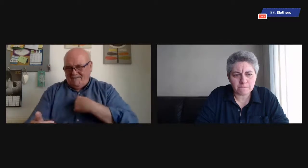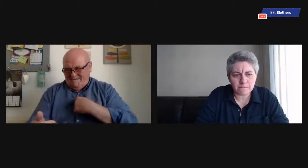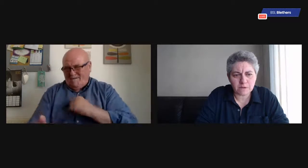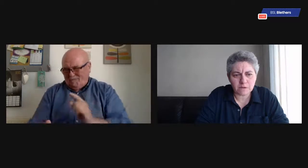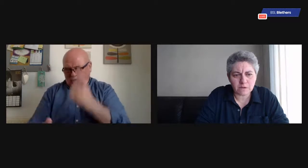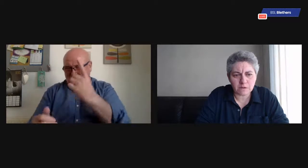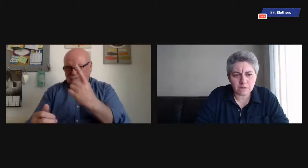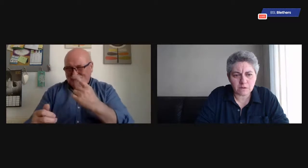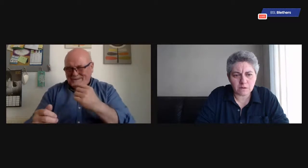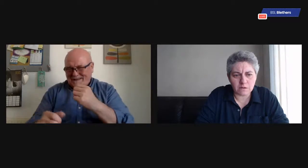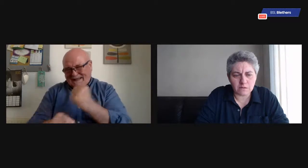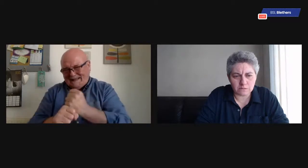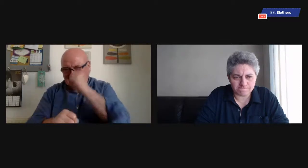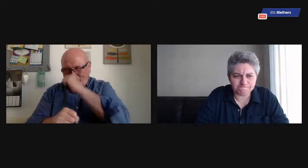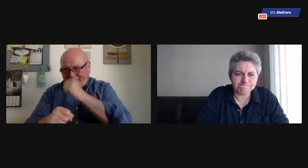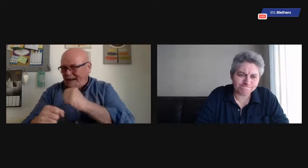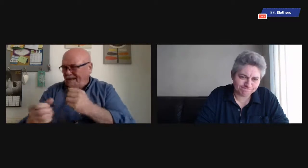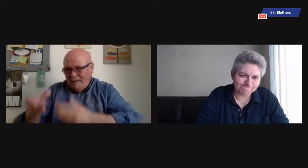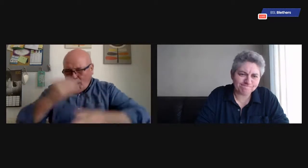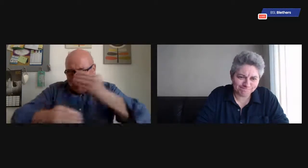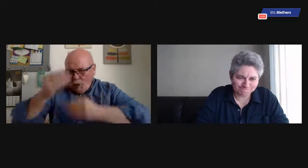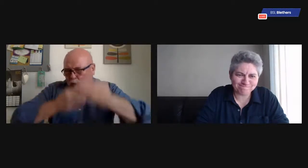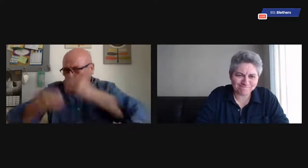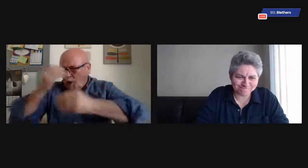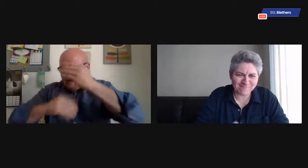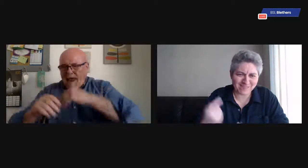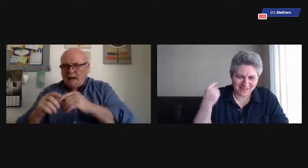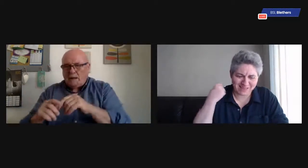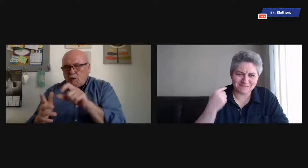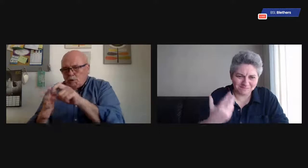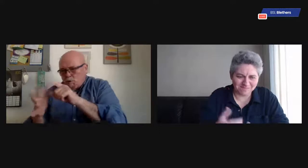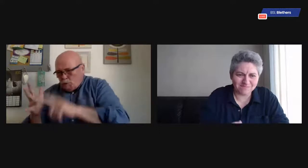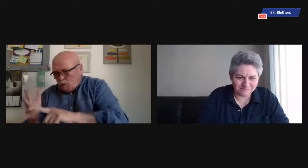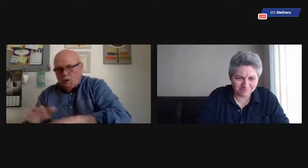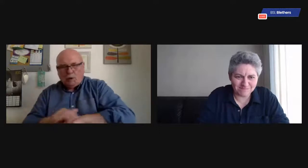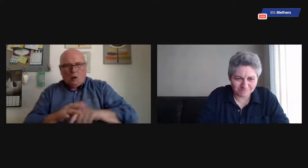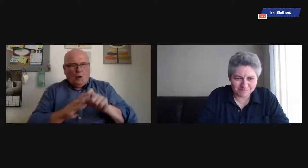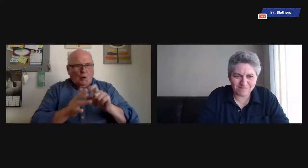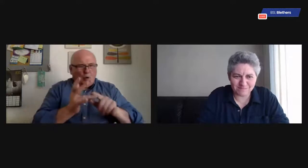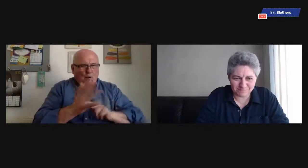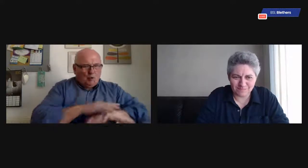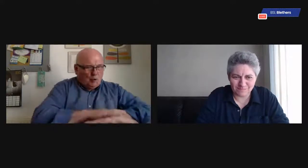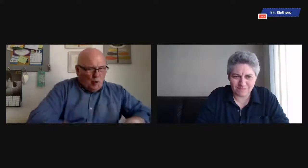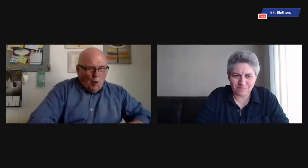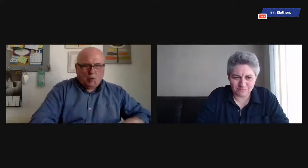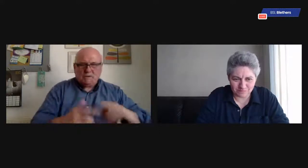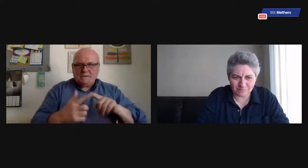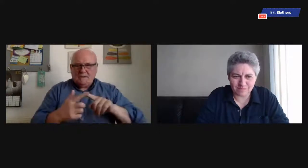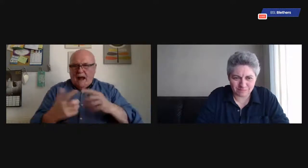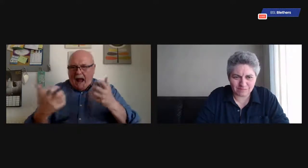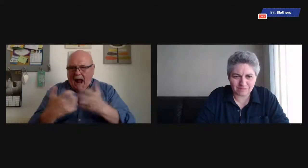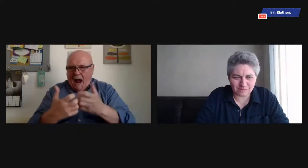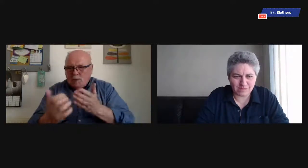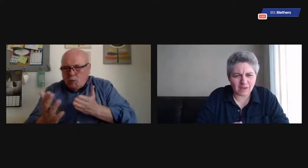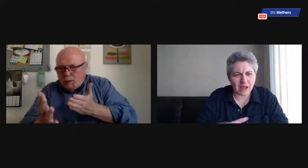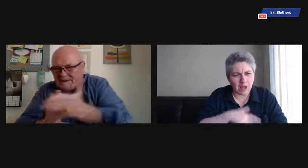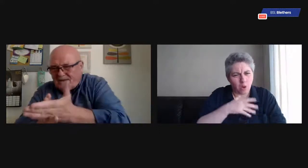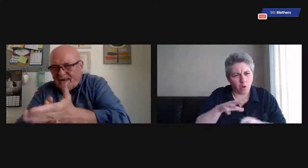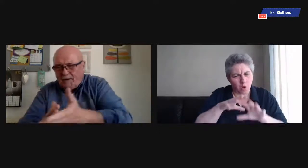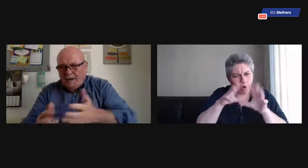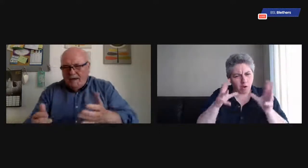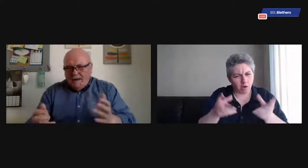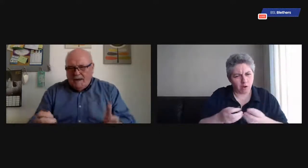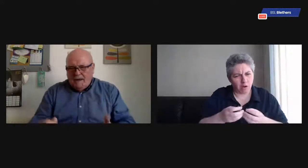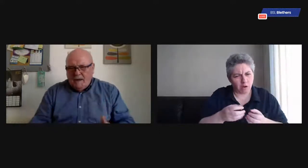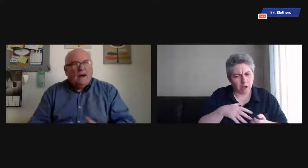appropriate. But remember, when we arrive, when we started all those years ago, we were the guinea